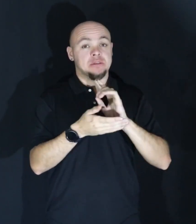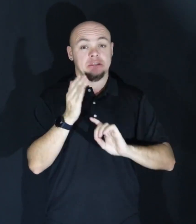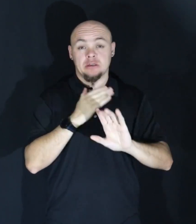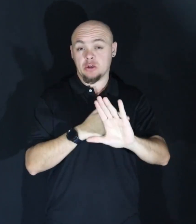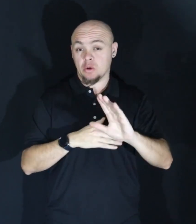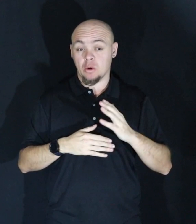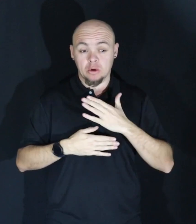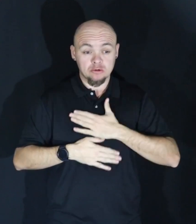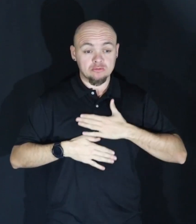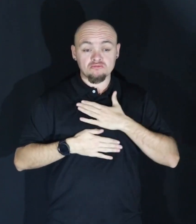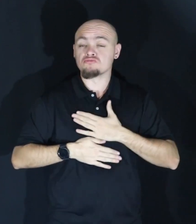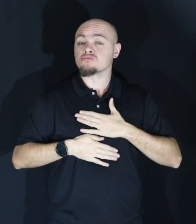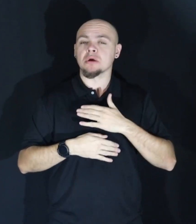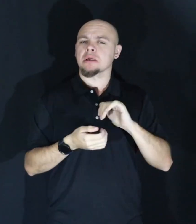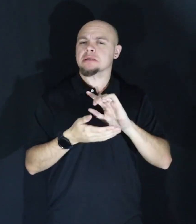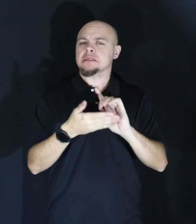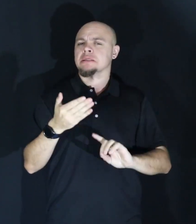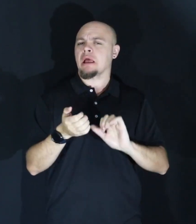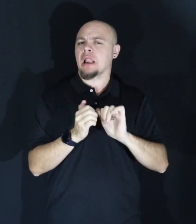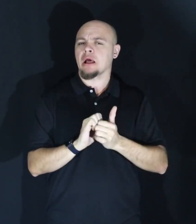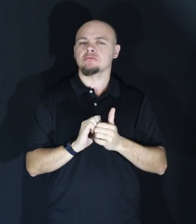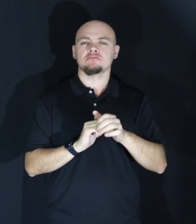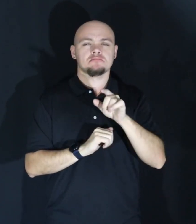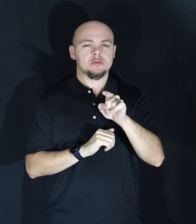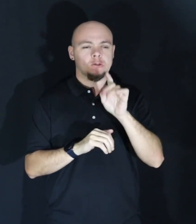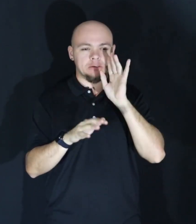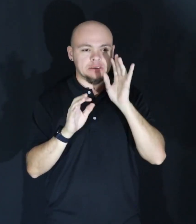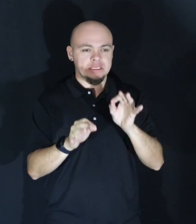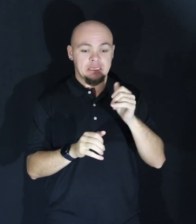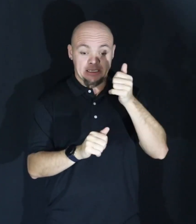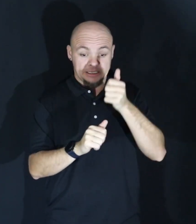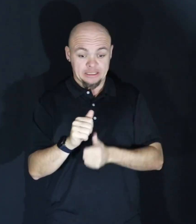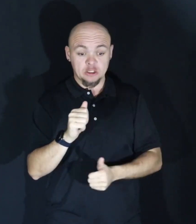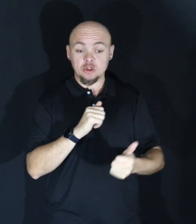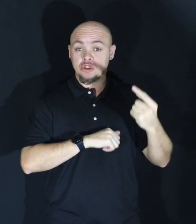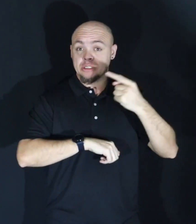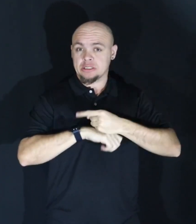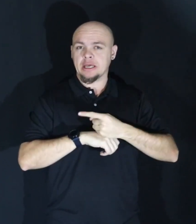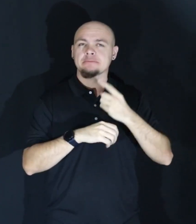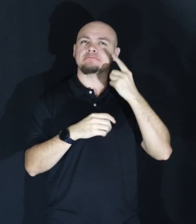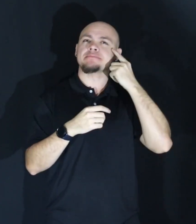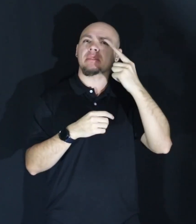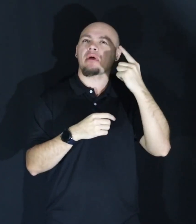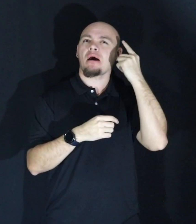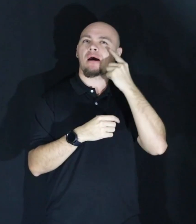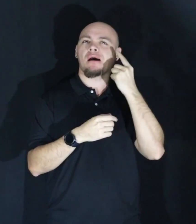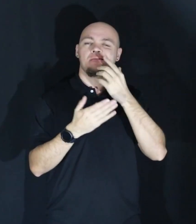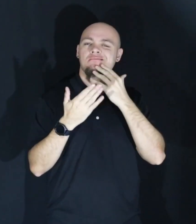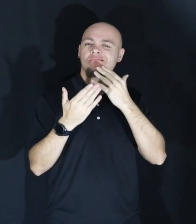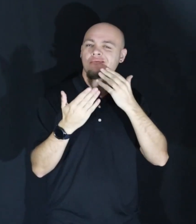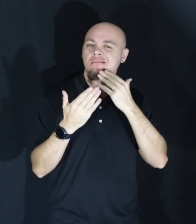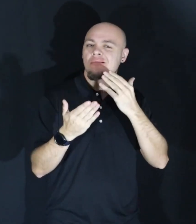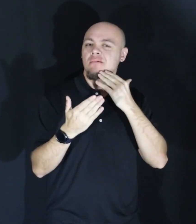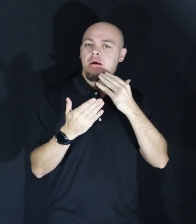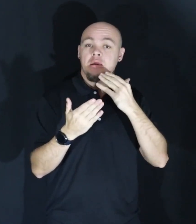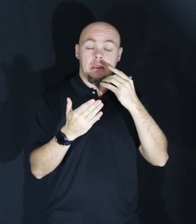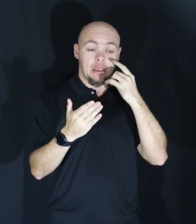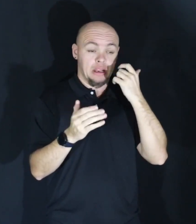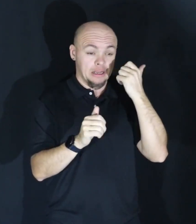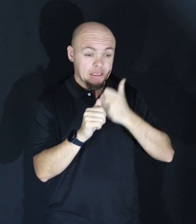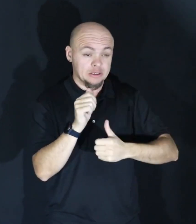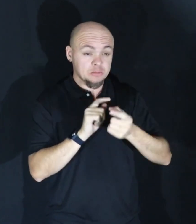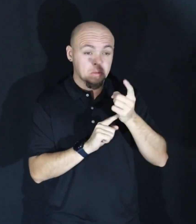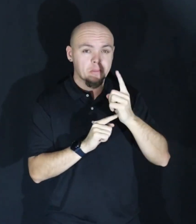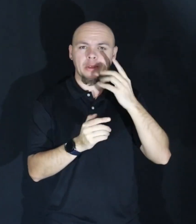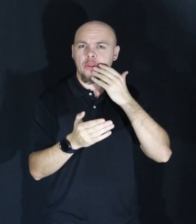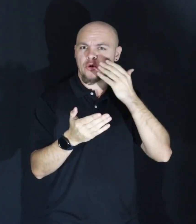your gratitude campaign? It's a deliberate effort to live every single day in a state of thankfulness and to recognize the good in every